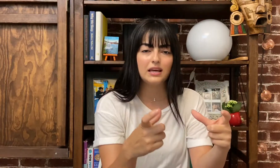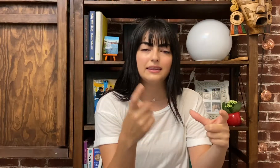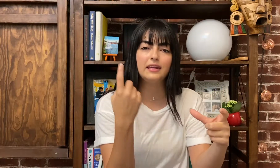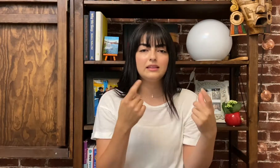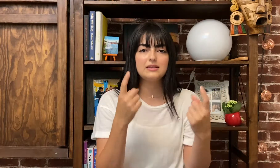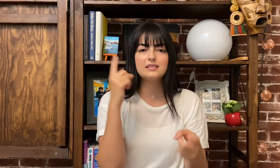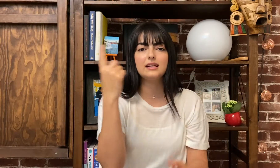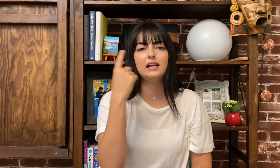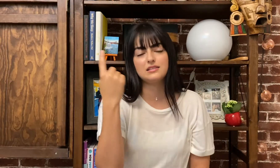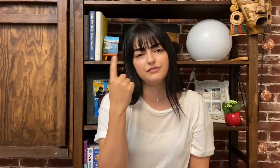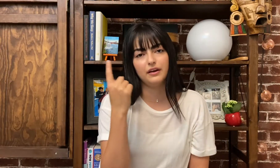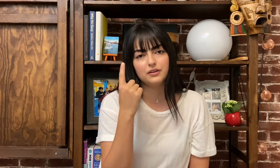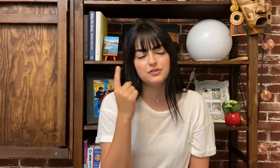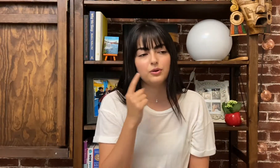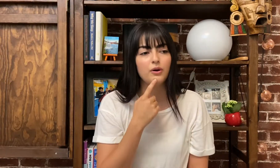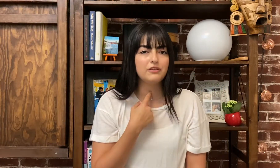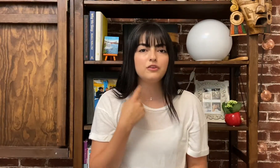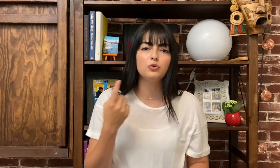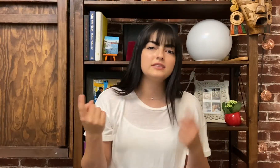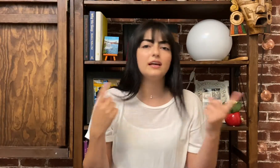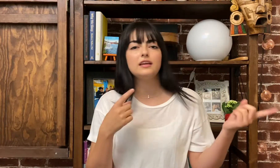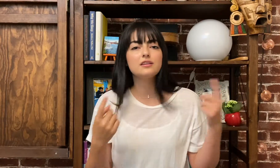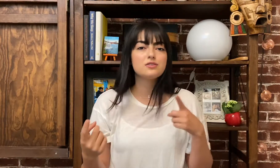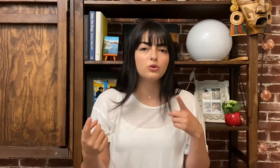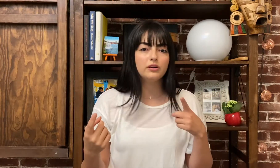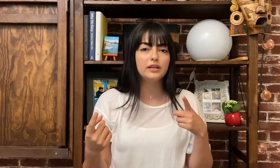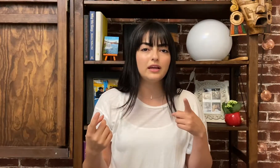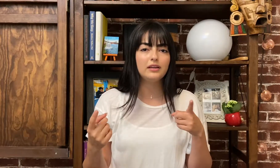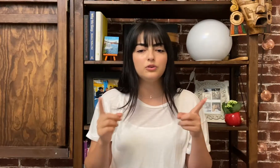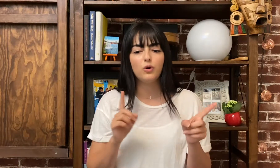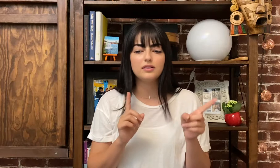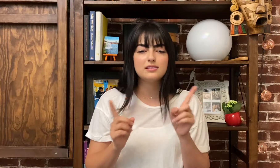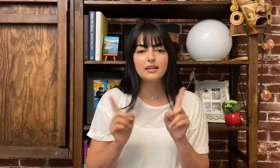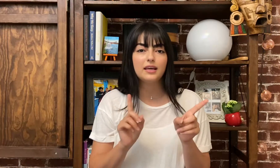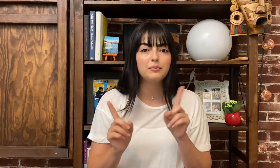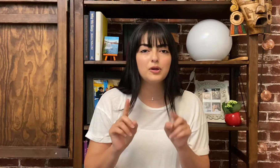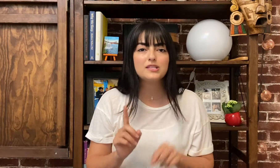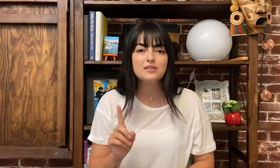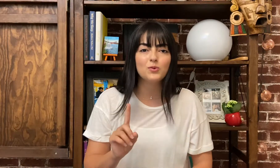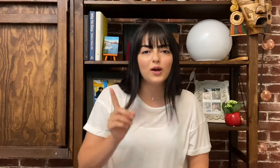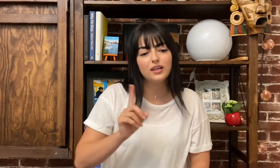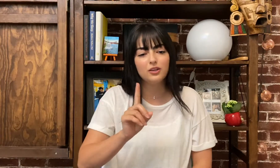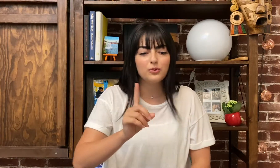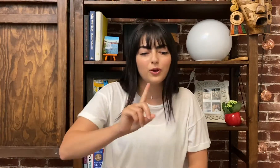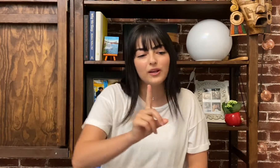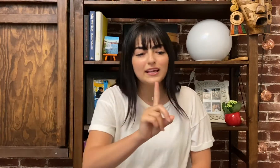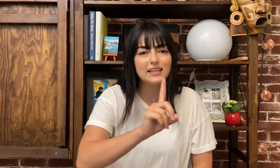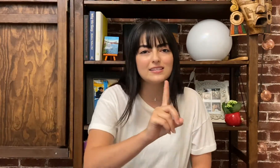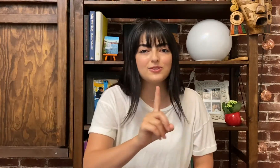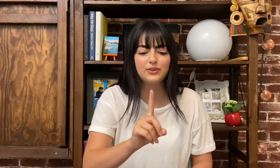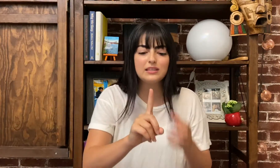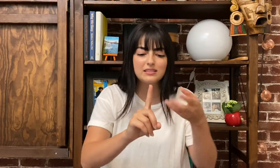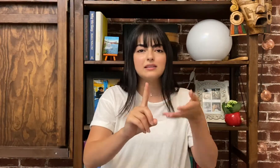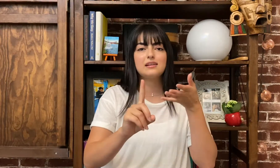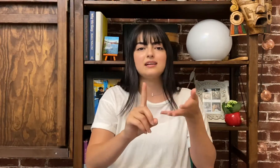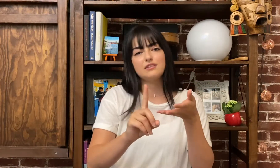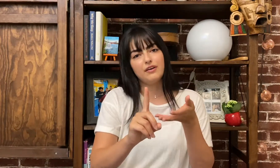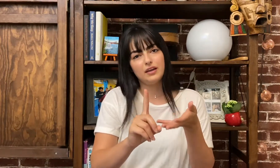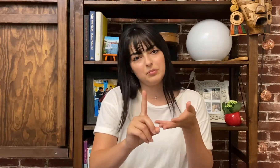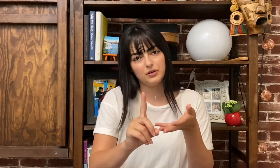then this is a classifier. So if you were telling a story and you wanted to say like a person is walking, you would go like this. So this is classifying a